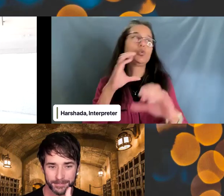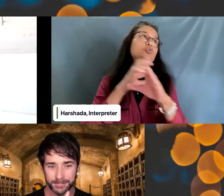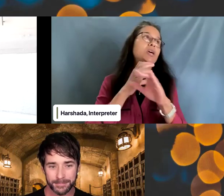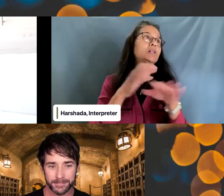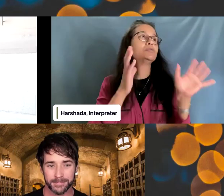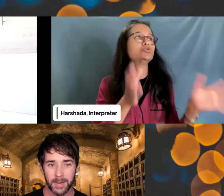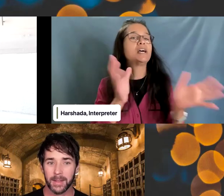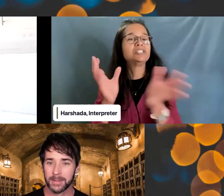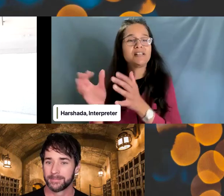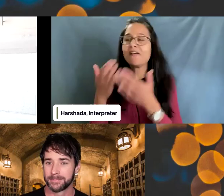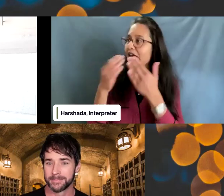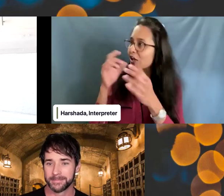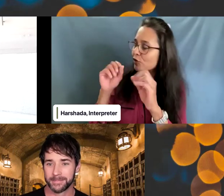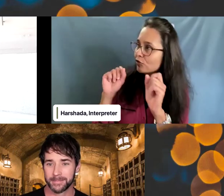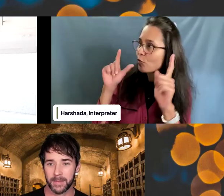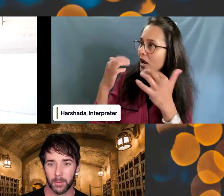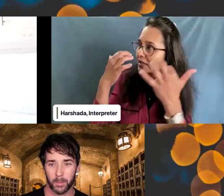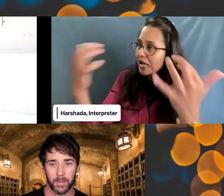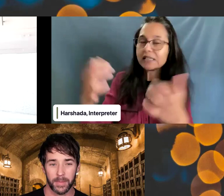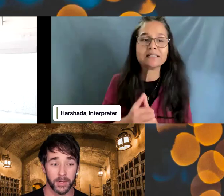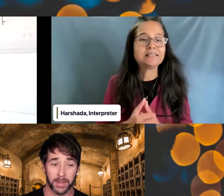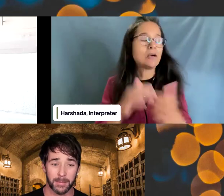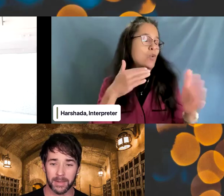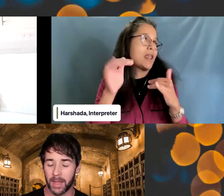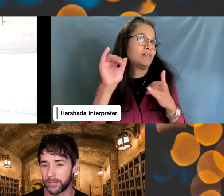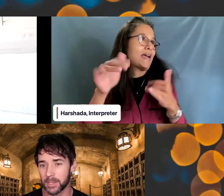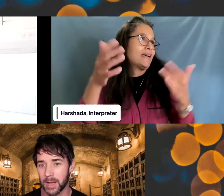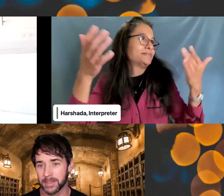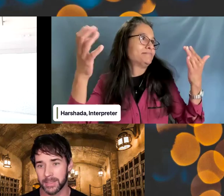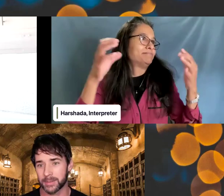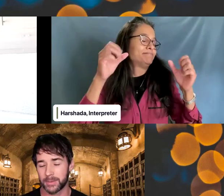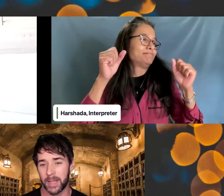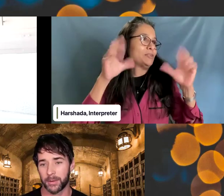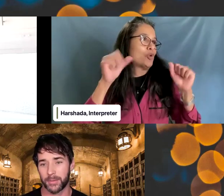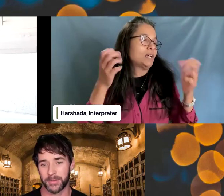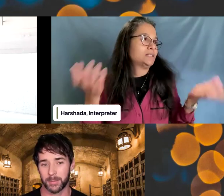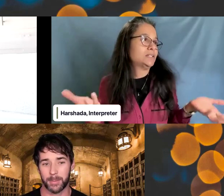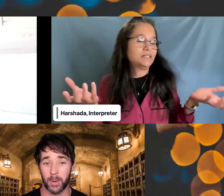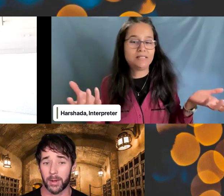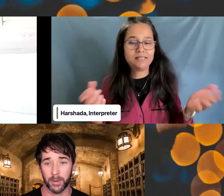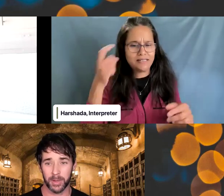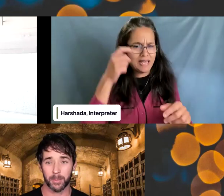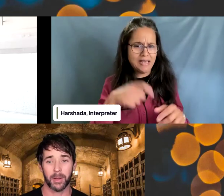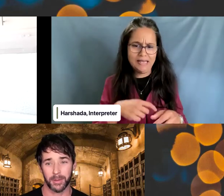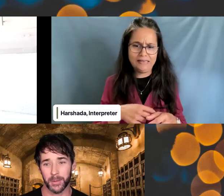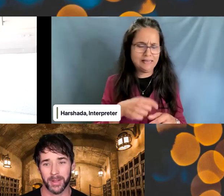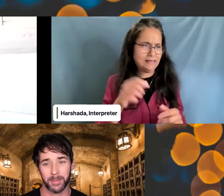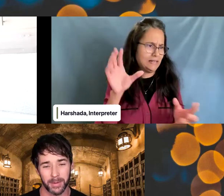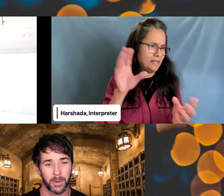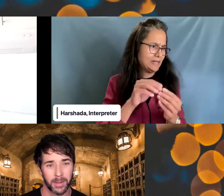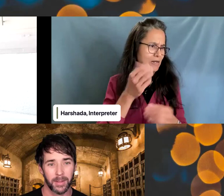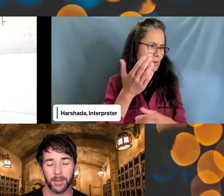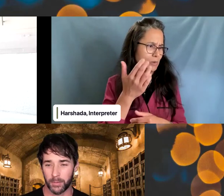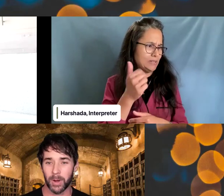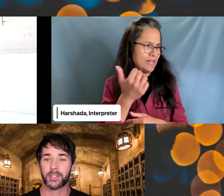So thanks for the surprise. Whatever it is, it's There's, gonna be I fun. mean, I've clocked at least 10 or 15 people. I don't know if we can bring all of you in,